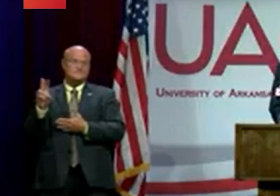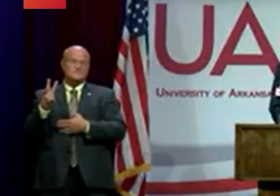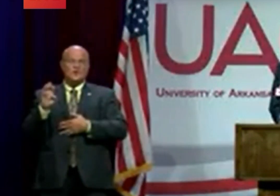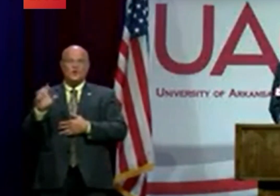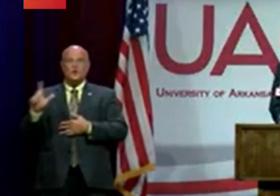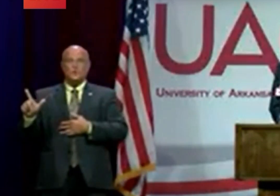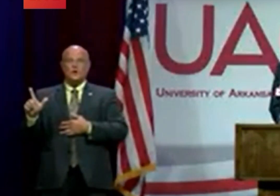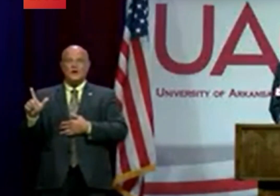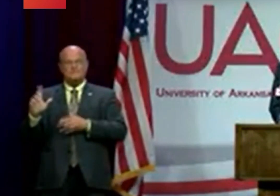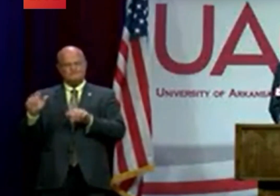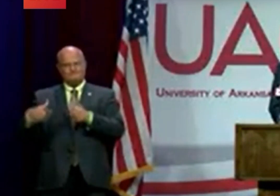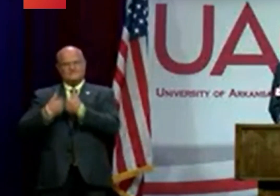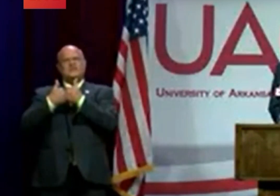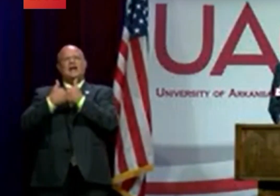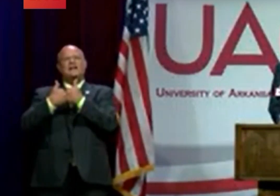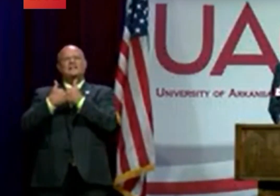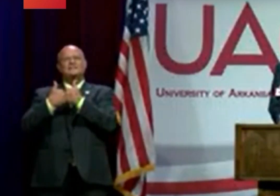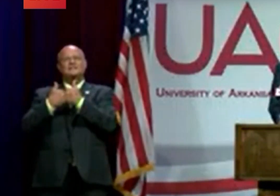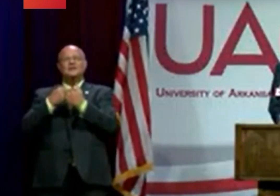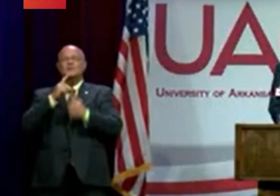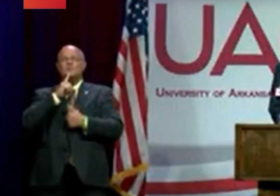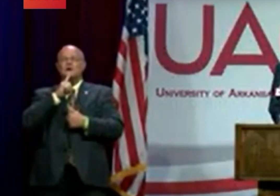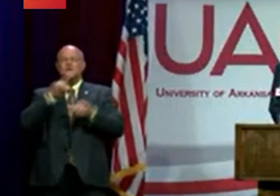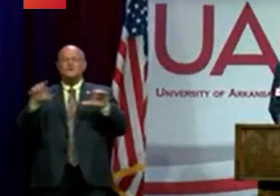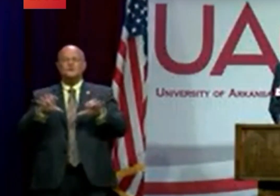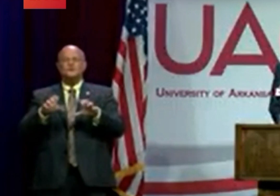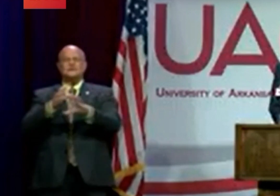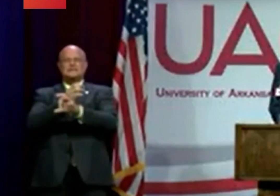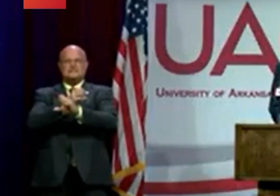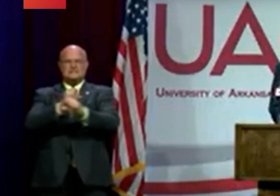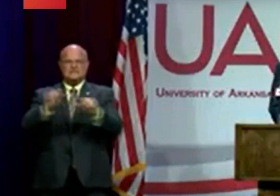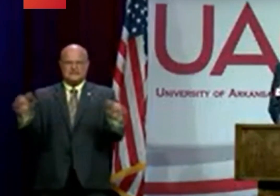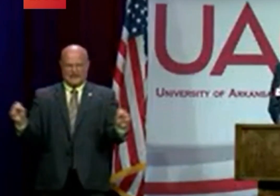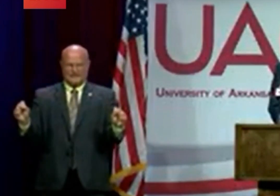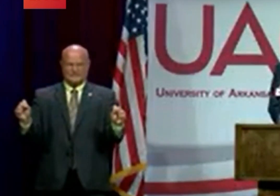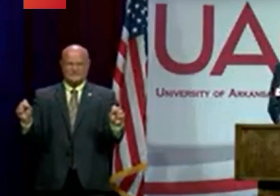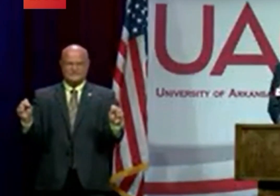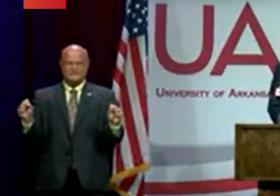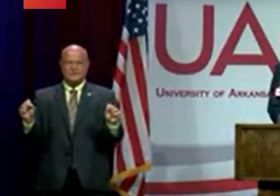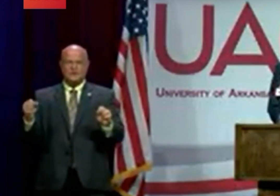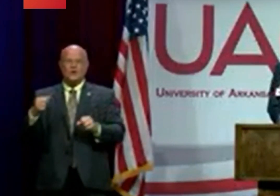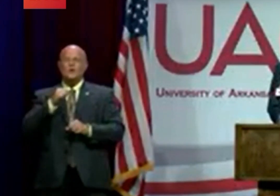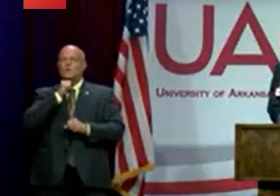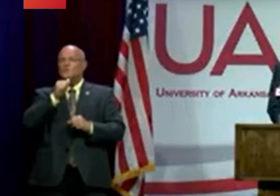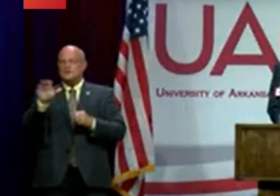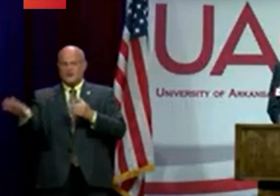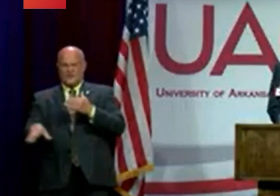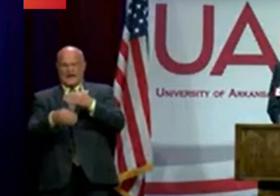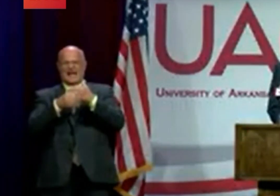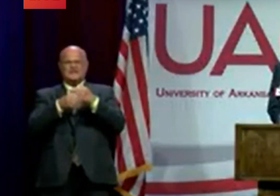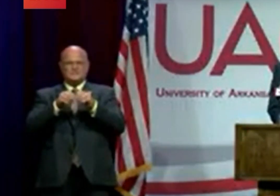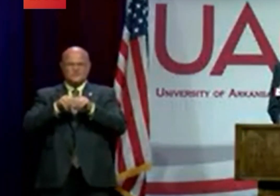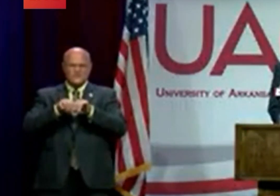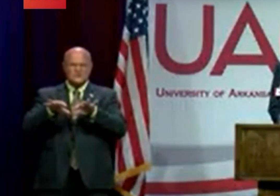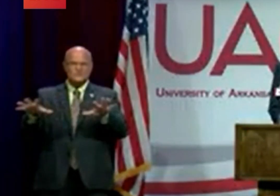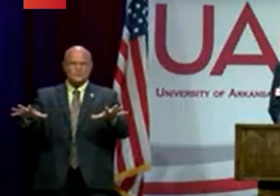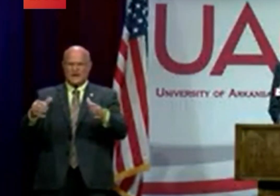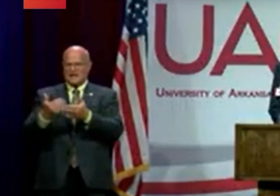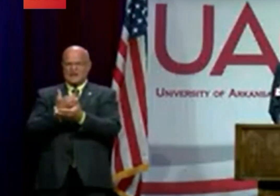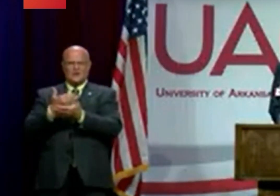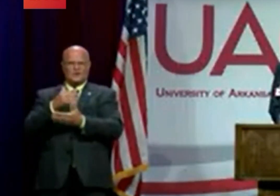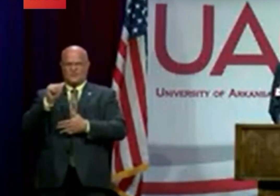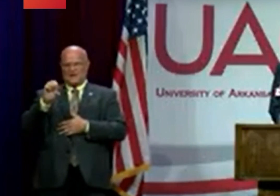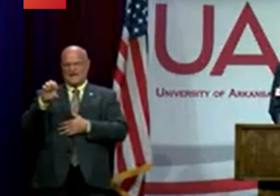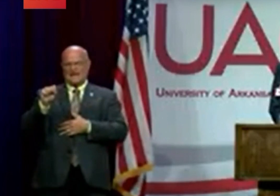Well, that's a challenge to us to make sure we do it safely so that we don't add to the spread and new